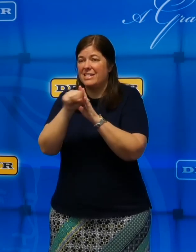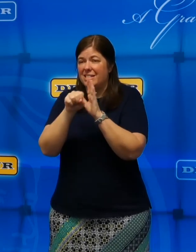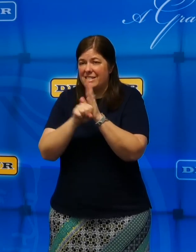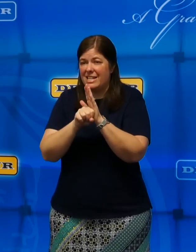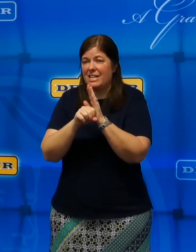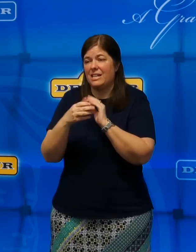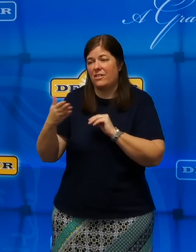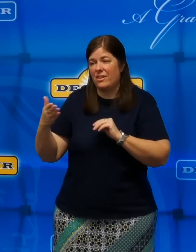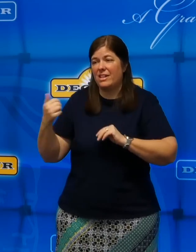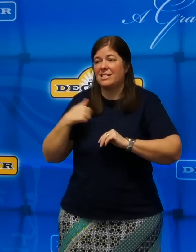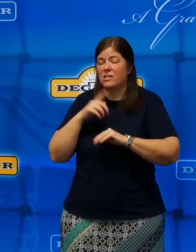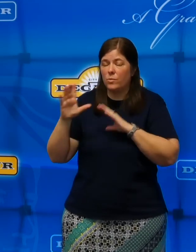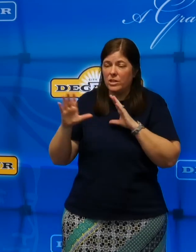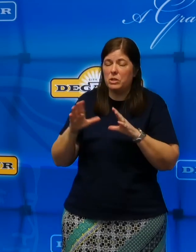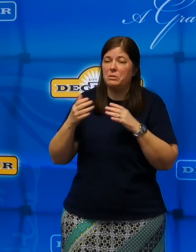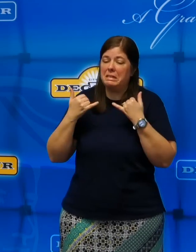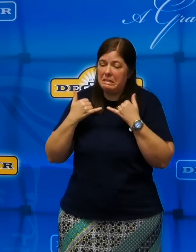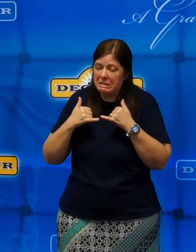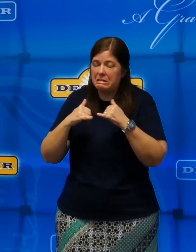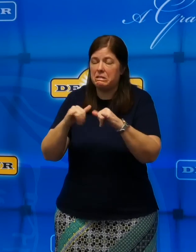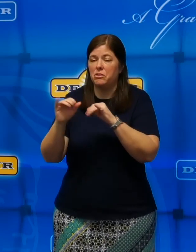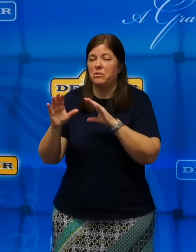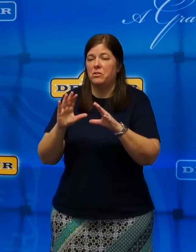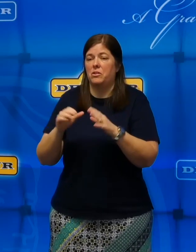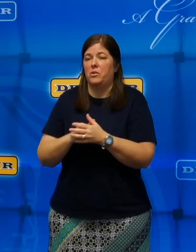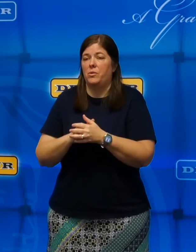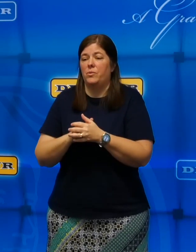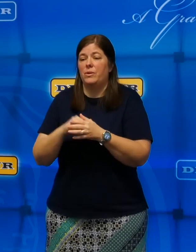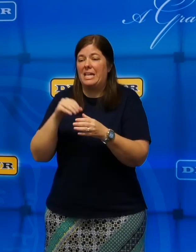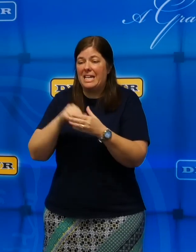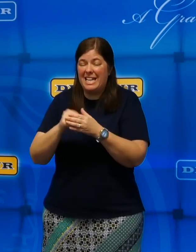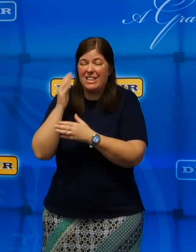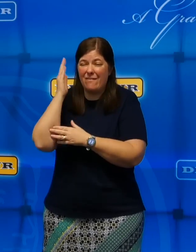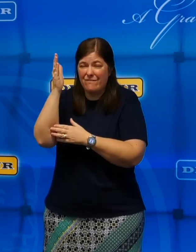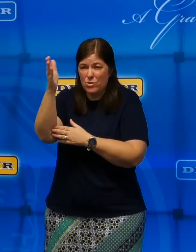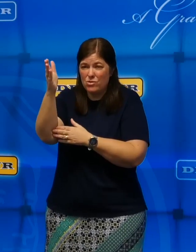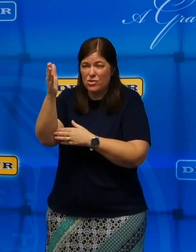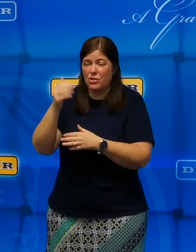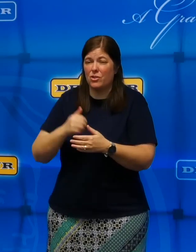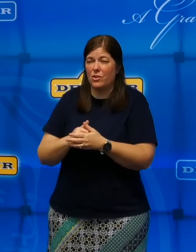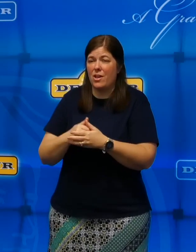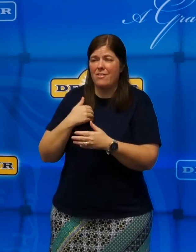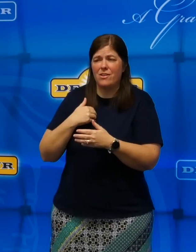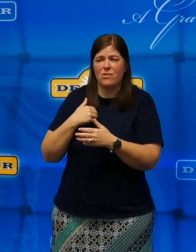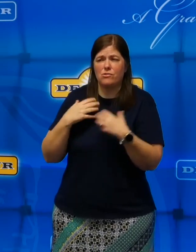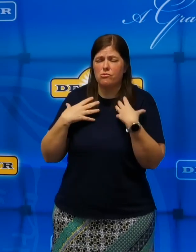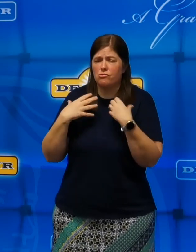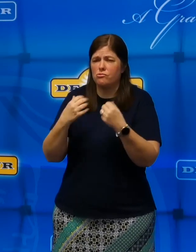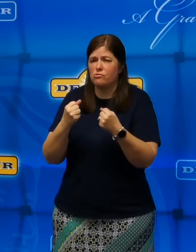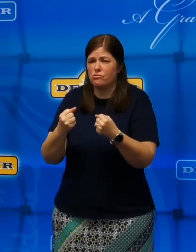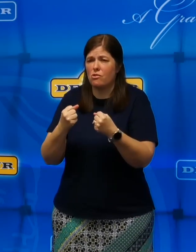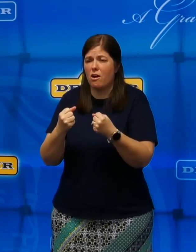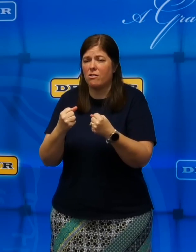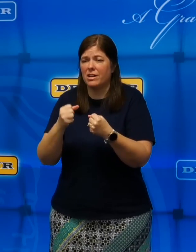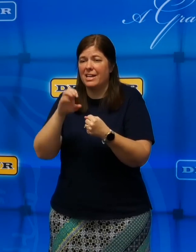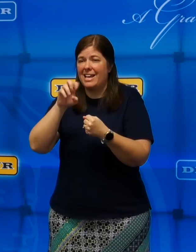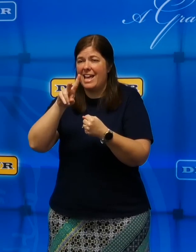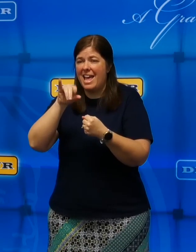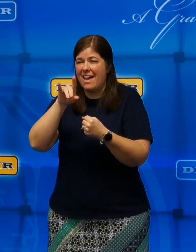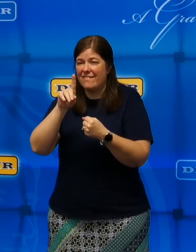things that we do need to do. And folks, in the future, there is strong evidence that we are